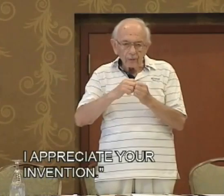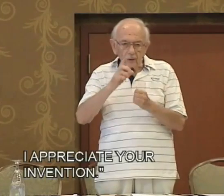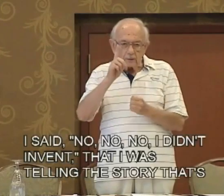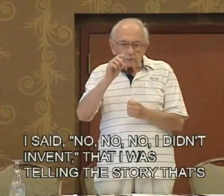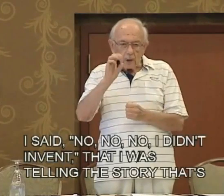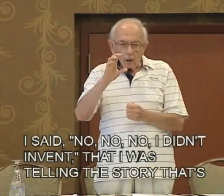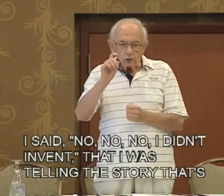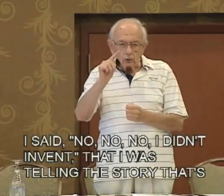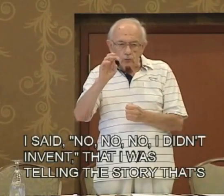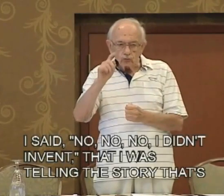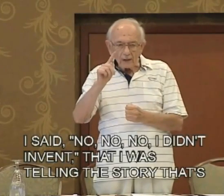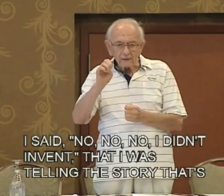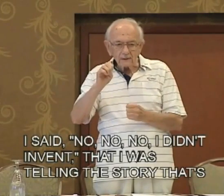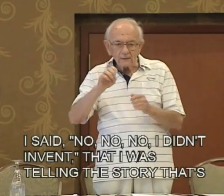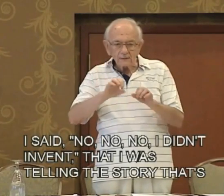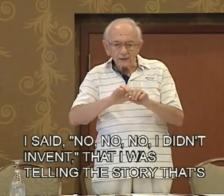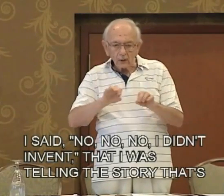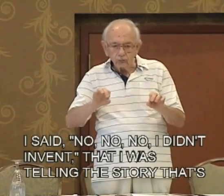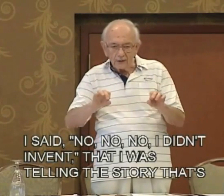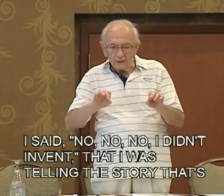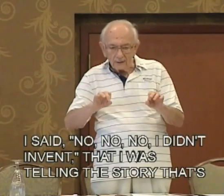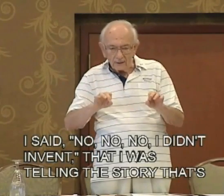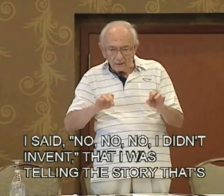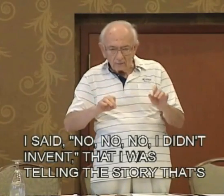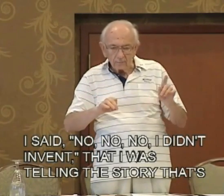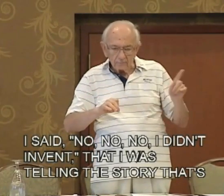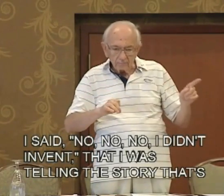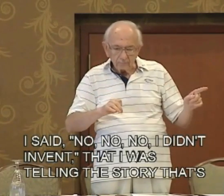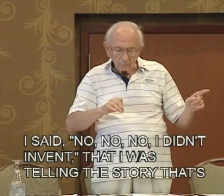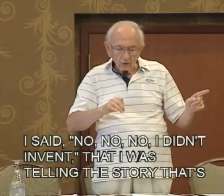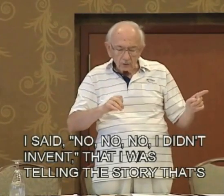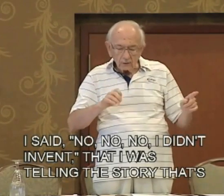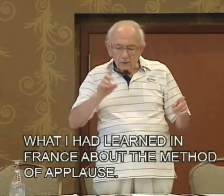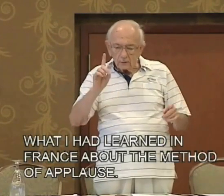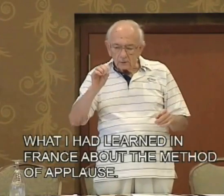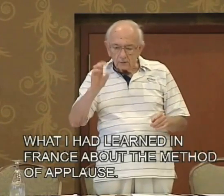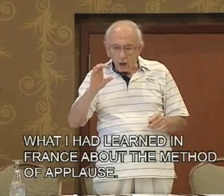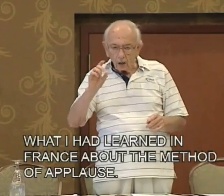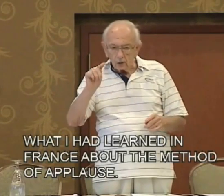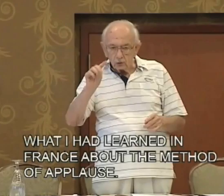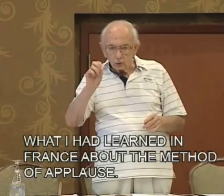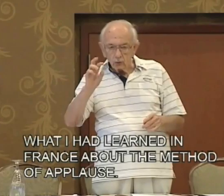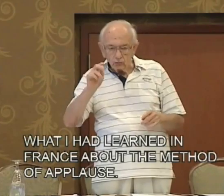to the honor that I received from Gallaudet the honorary doctorate degree that I received